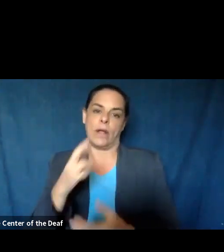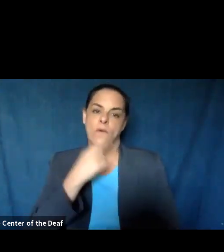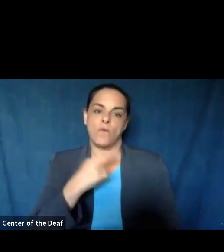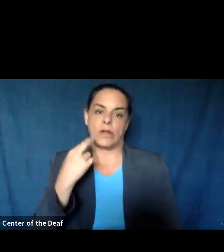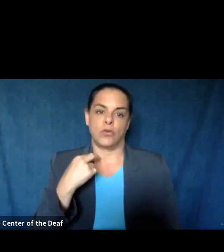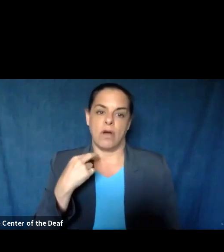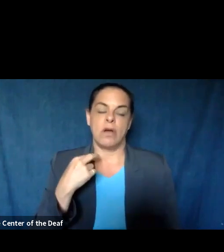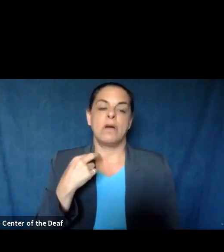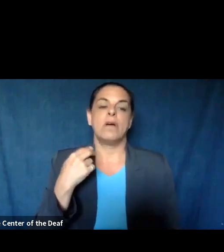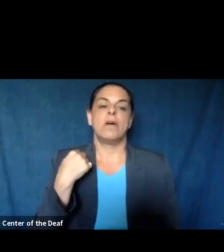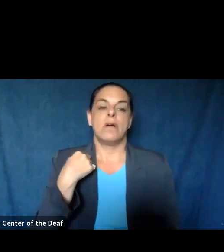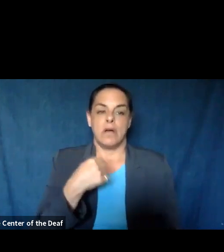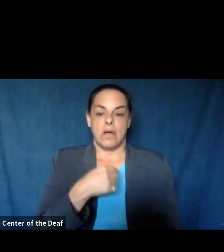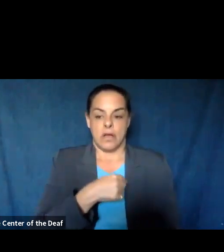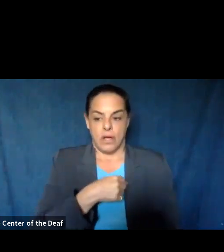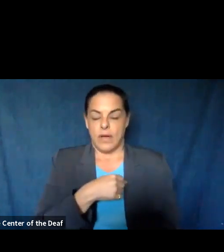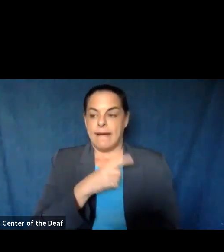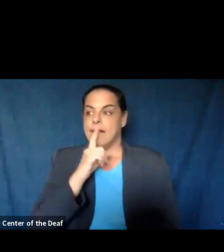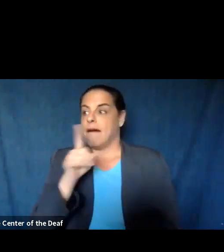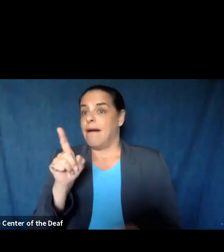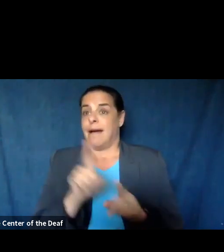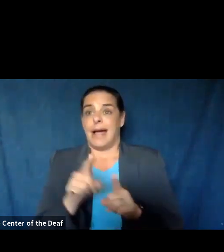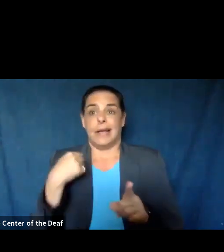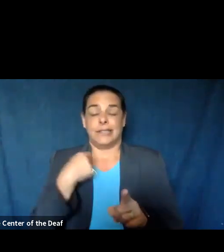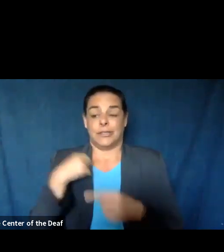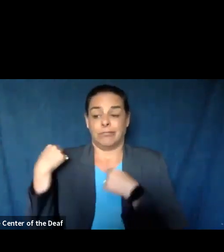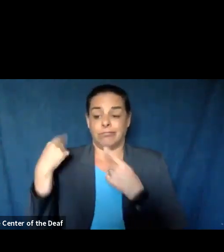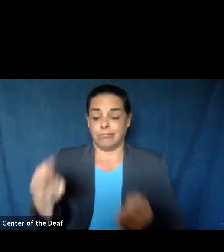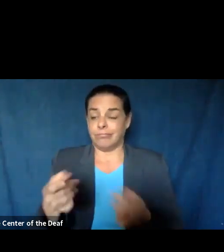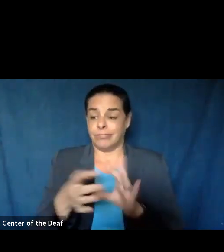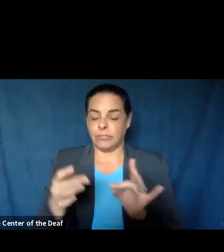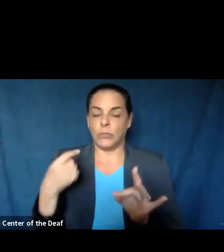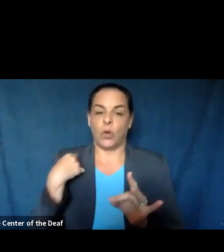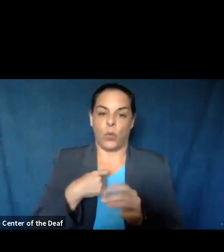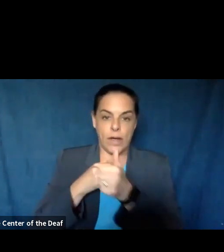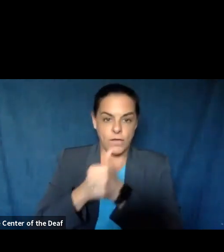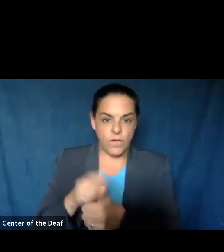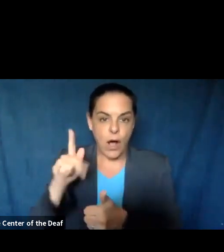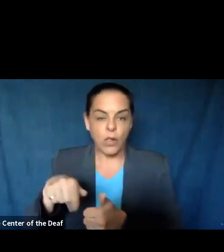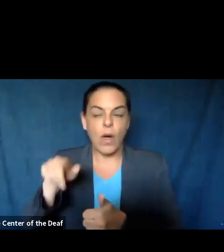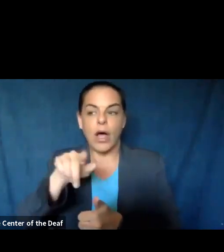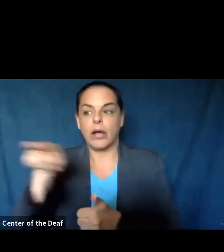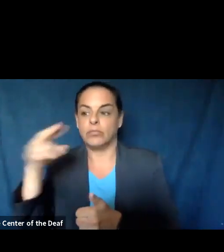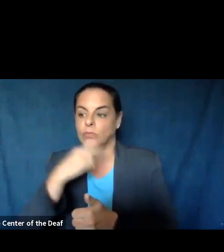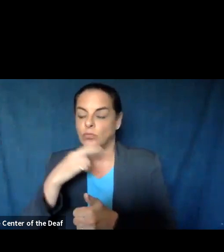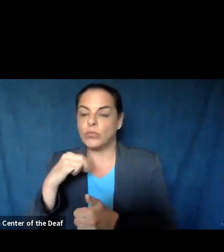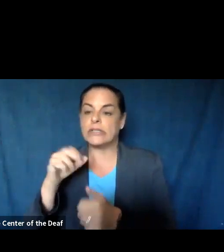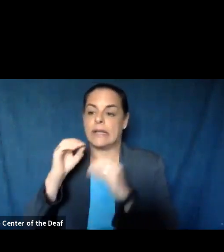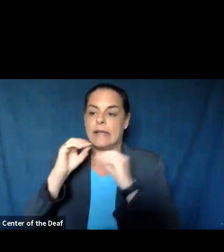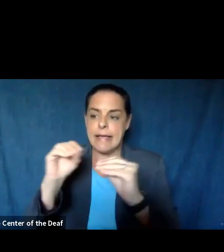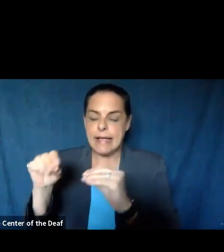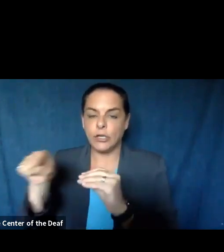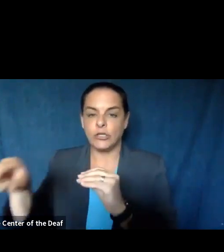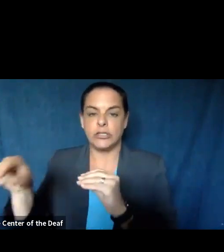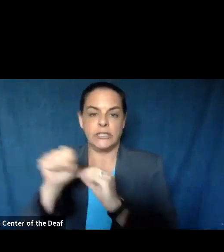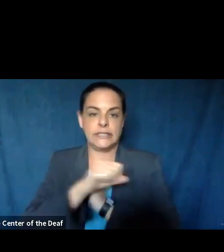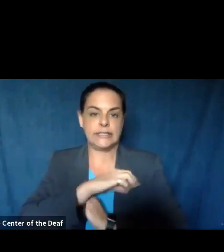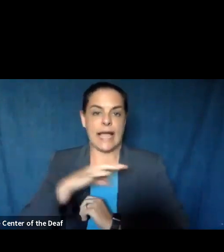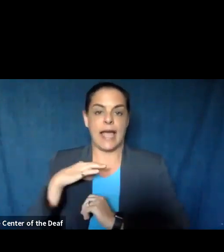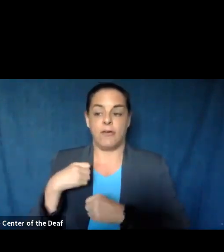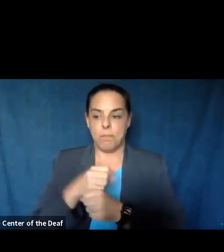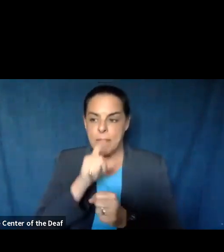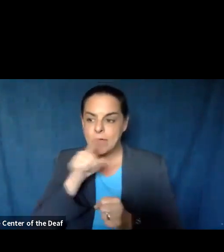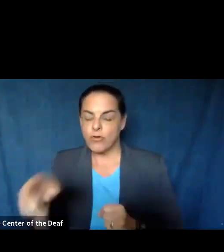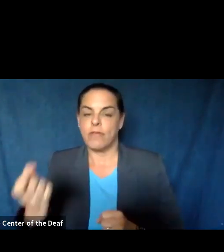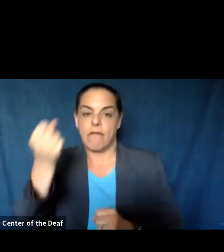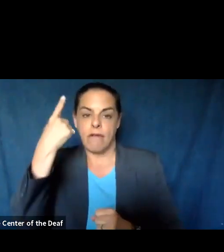We are, as we've been saying, we follow up and we try to educate the staff and make sure that we're making sure they know